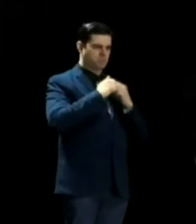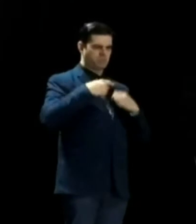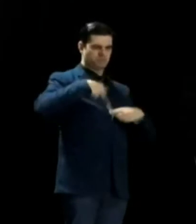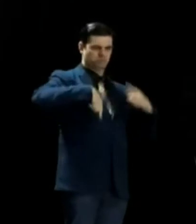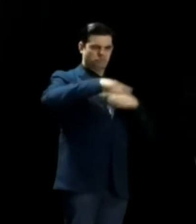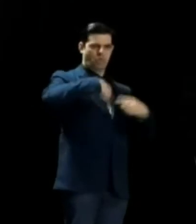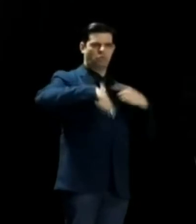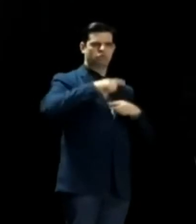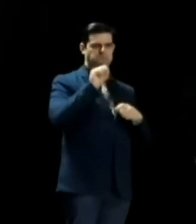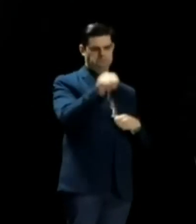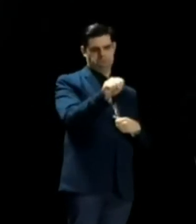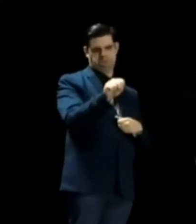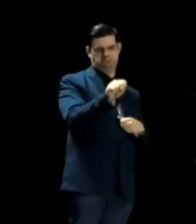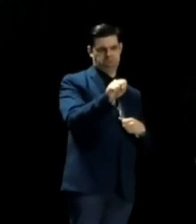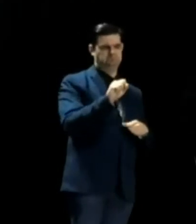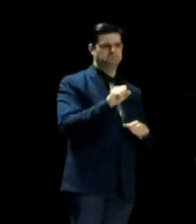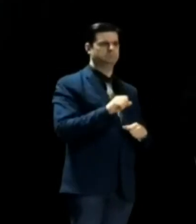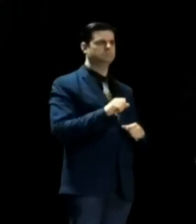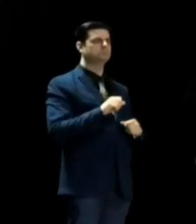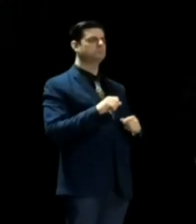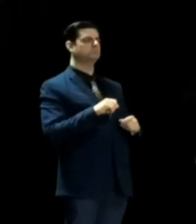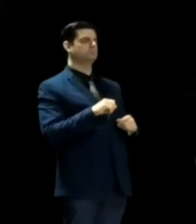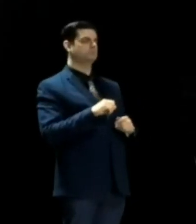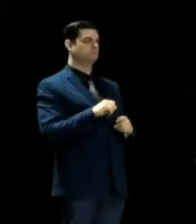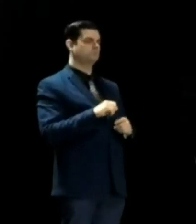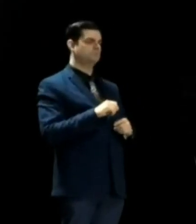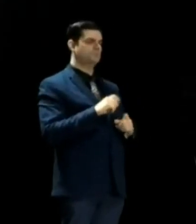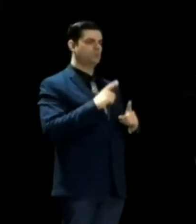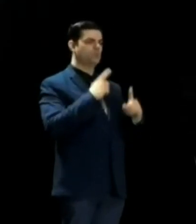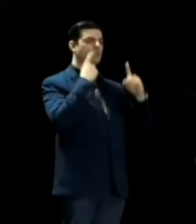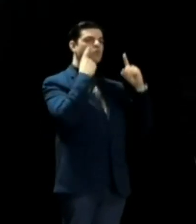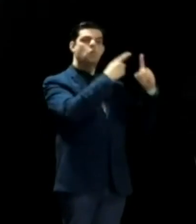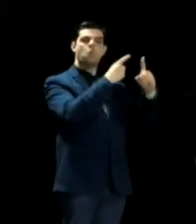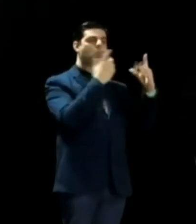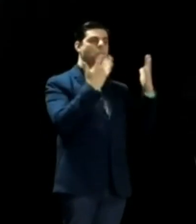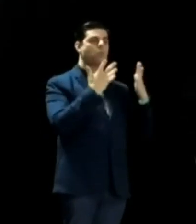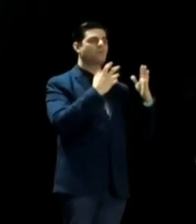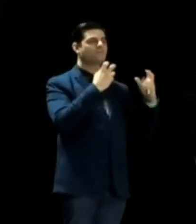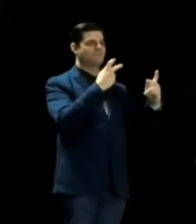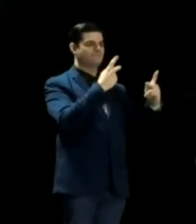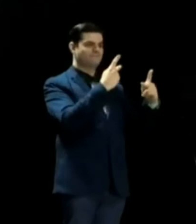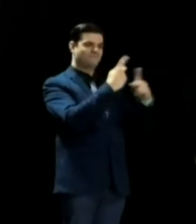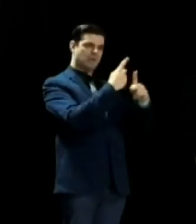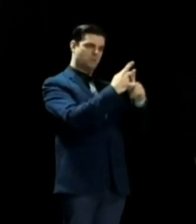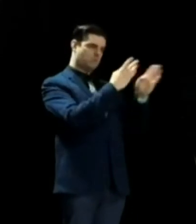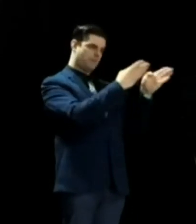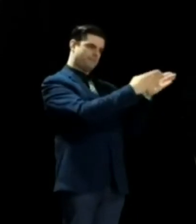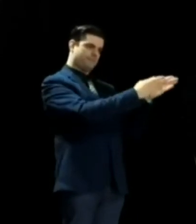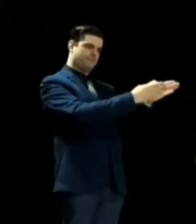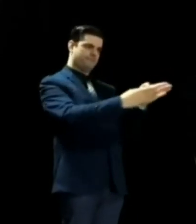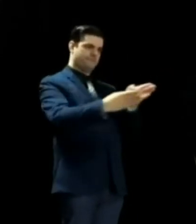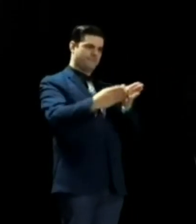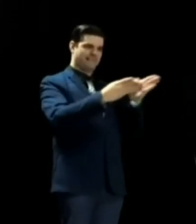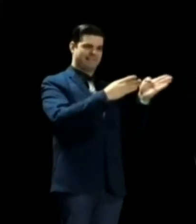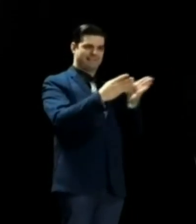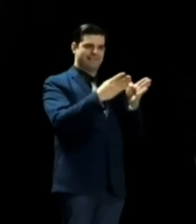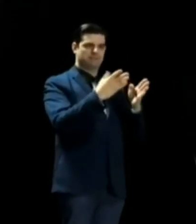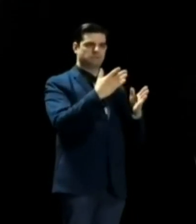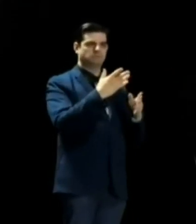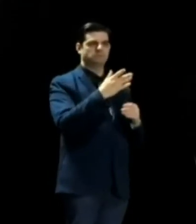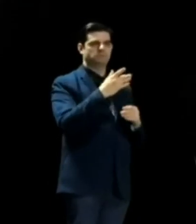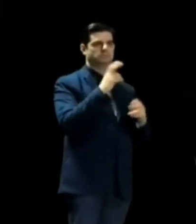separate. We need to figure out strategic benchmarks for strategic economic sectors